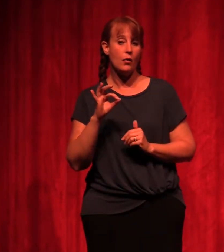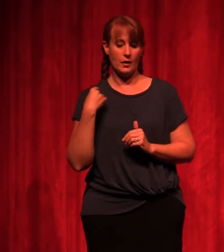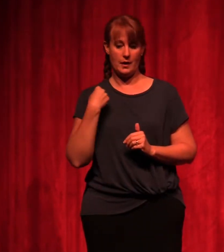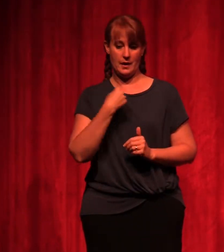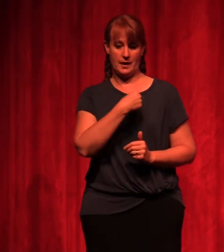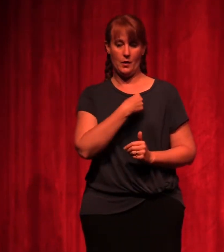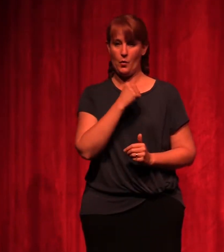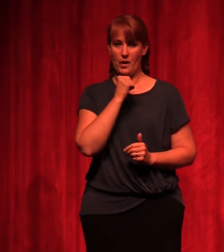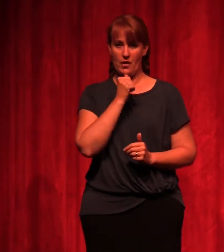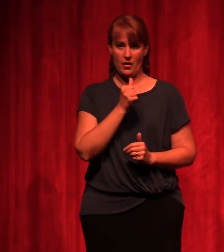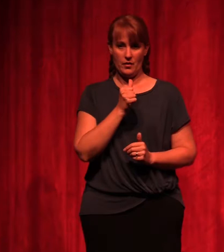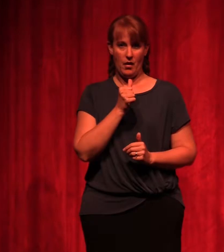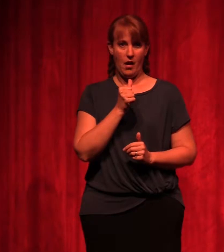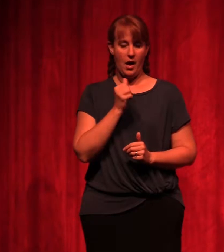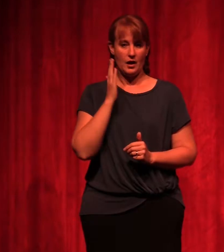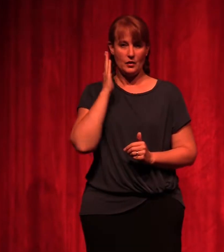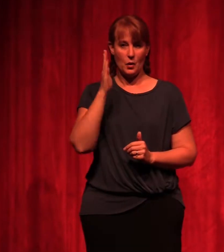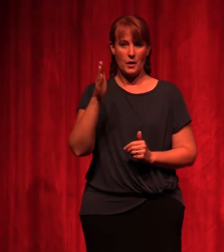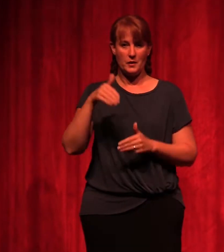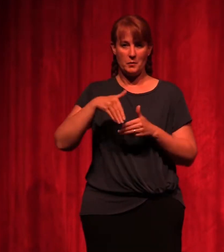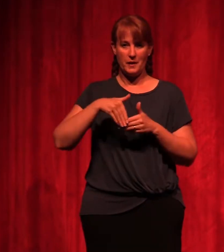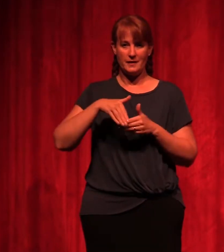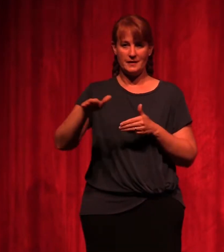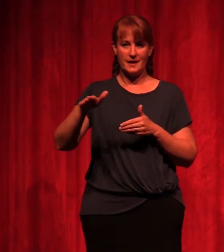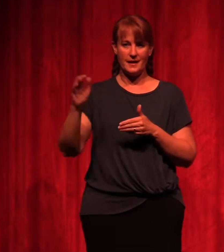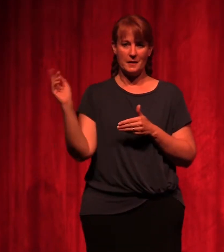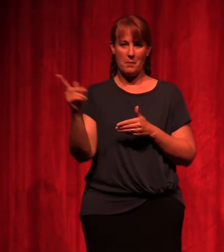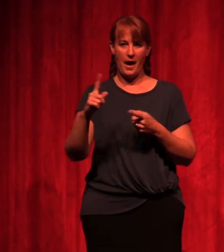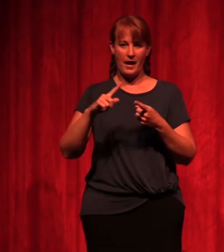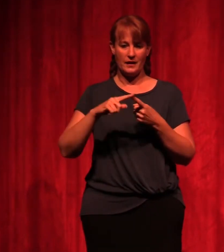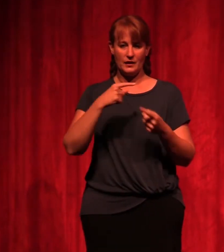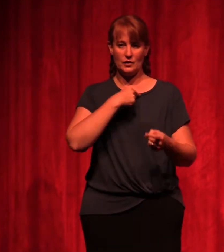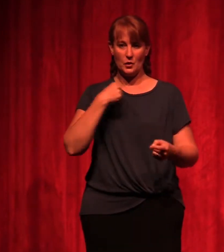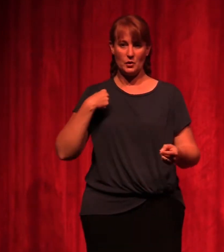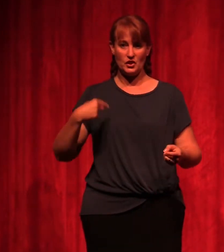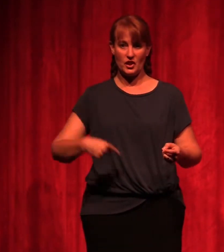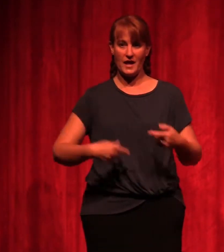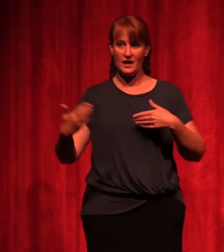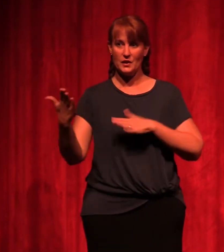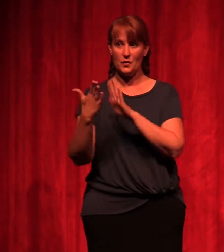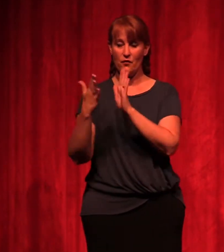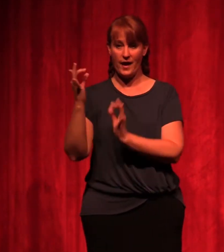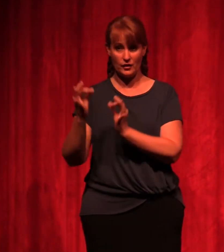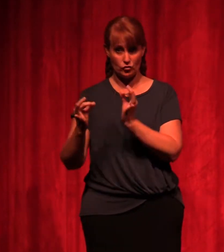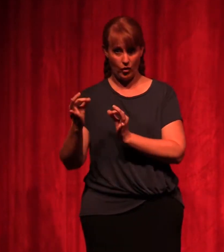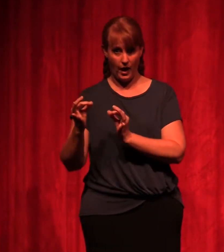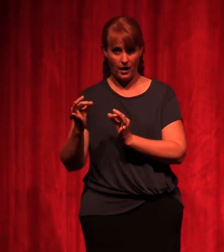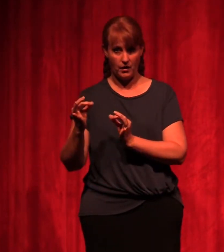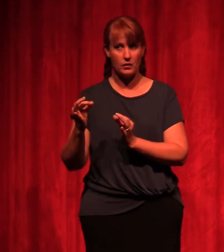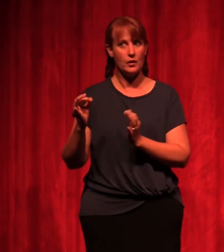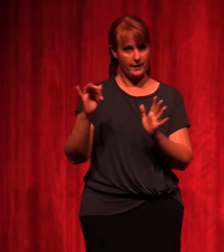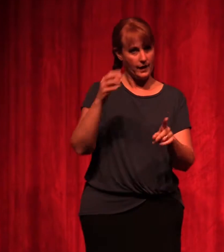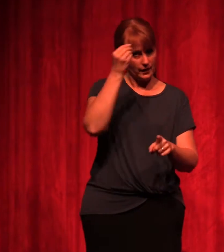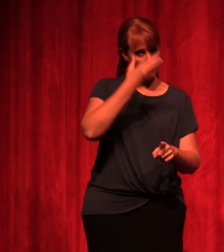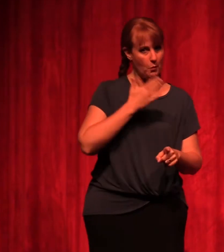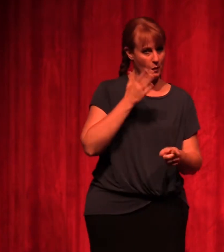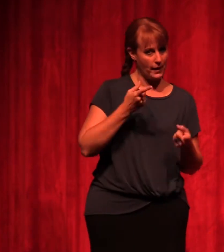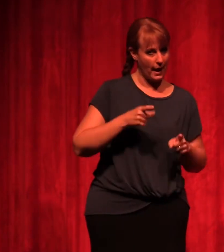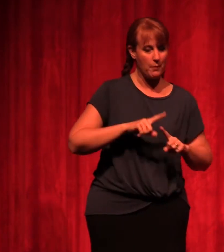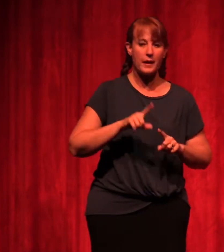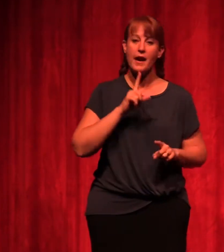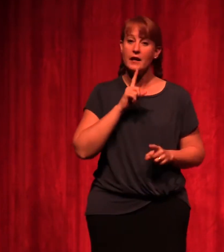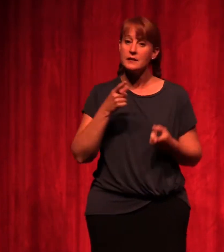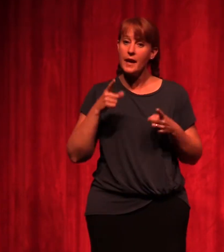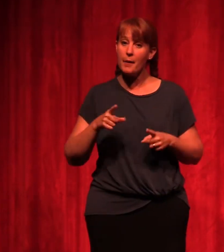we are not, in fact, going to be deported to China to face trial, which is what we had been told might happen. But in